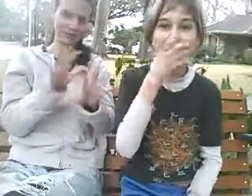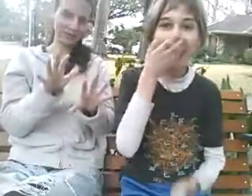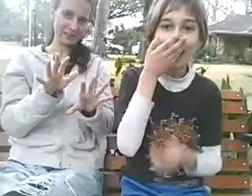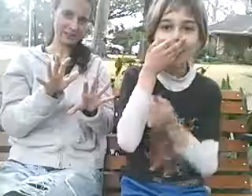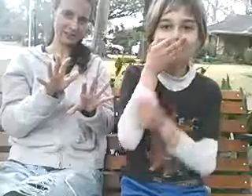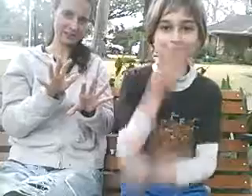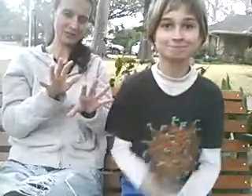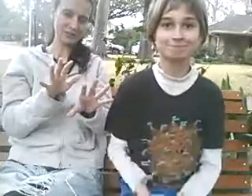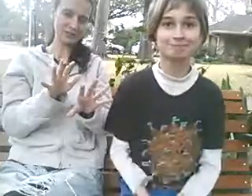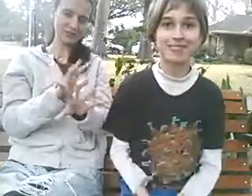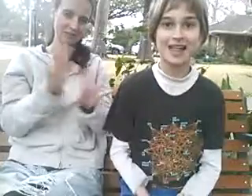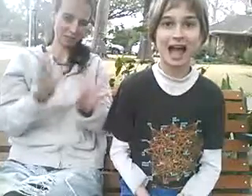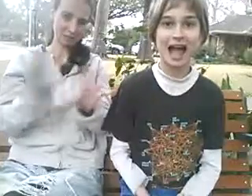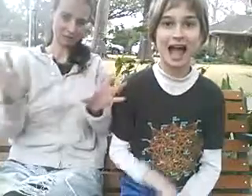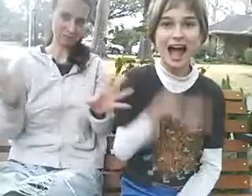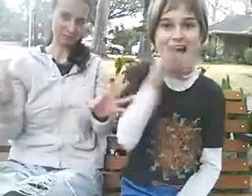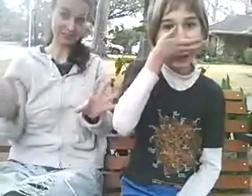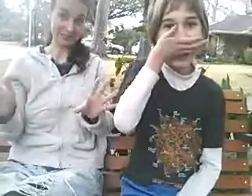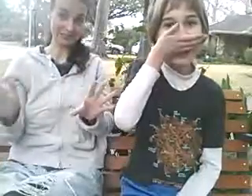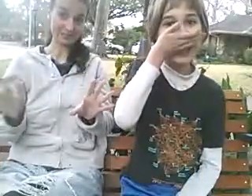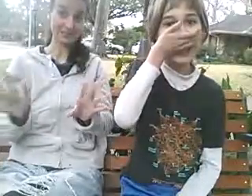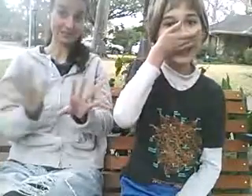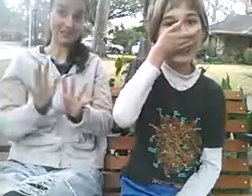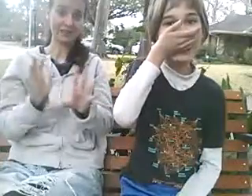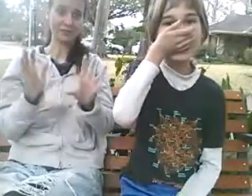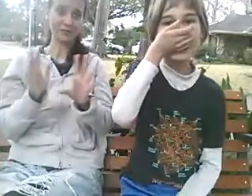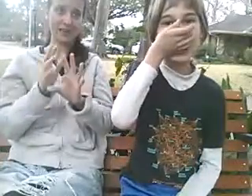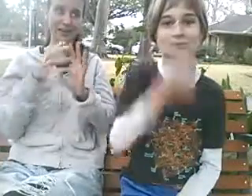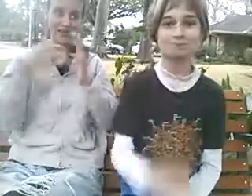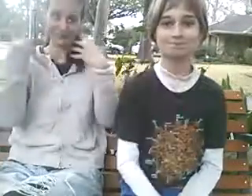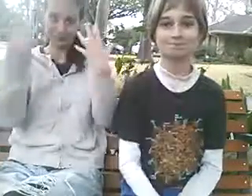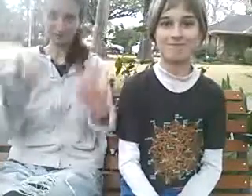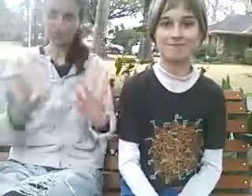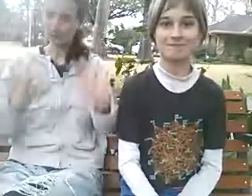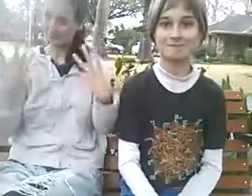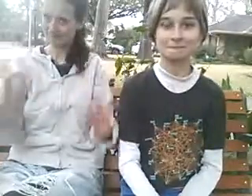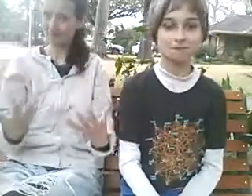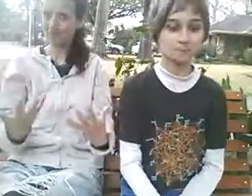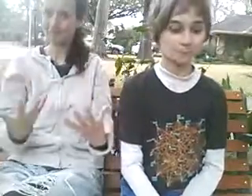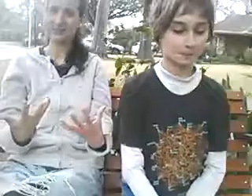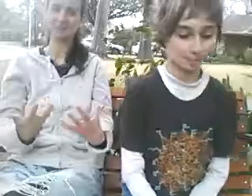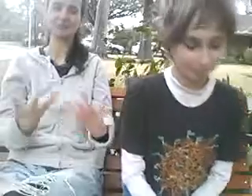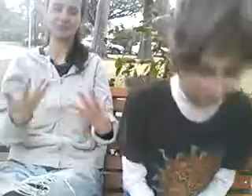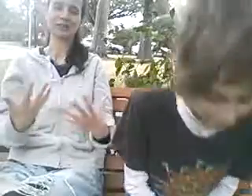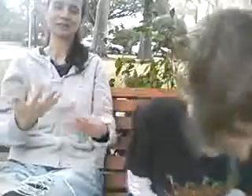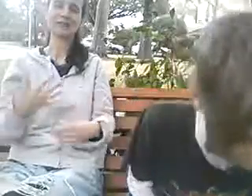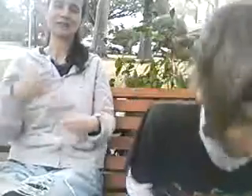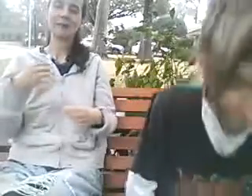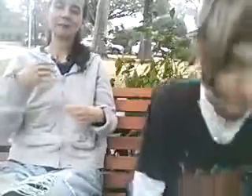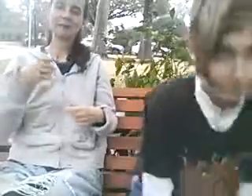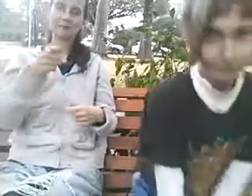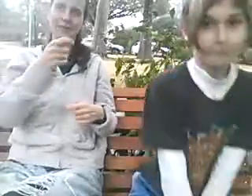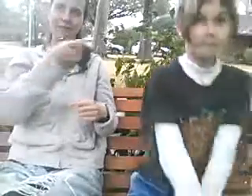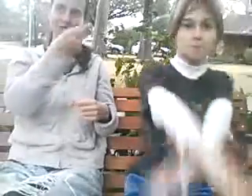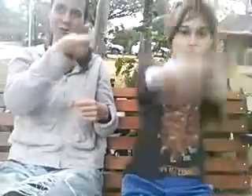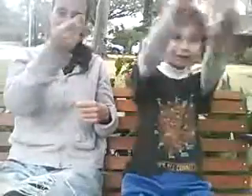the age of 15 months. He could hold complete sentences and hold conversations with us. But he was going on